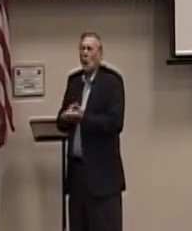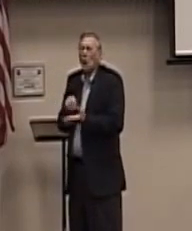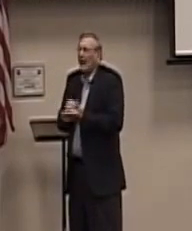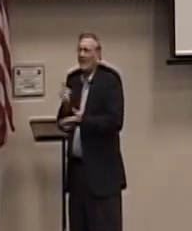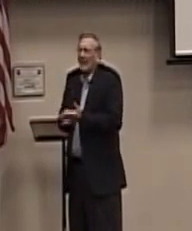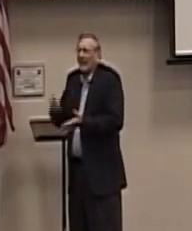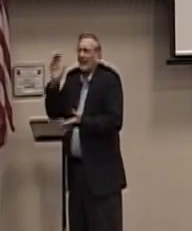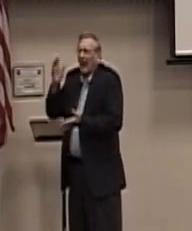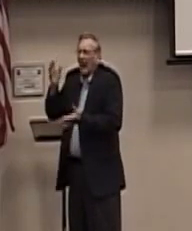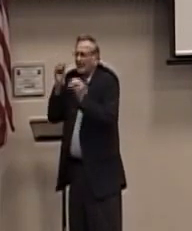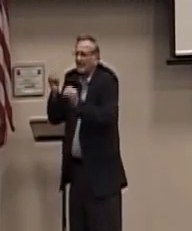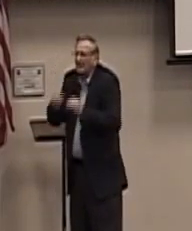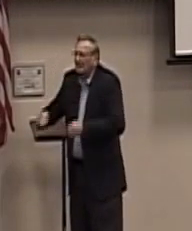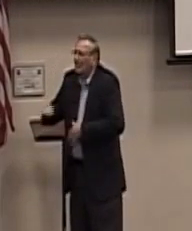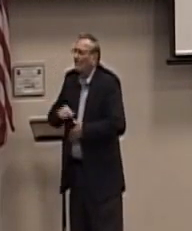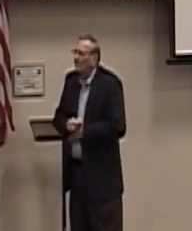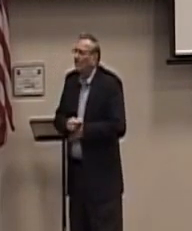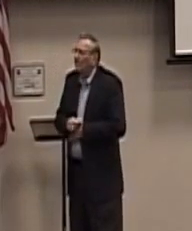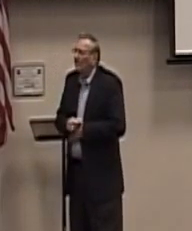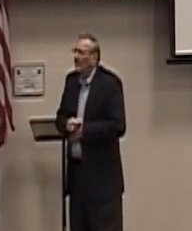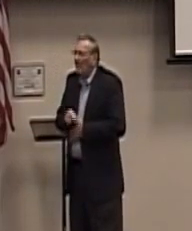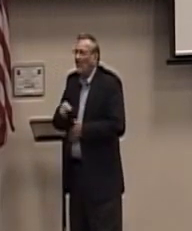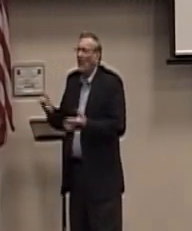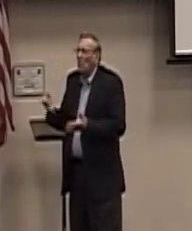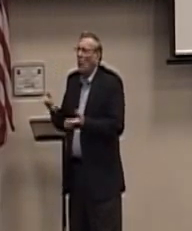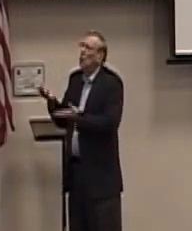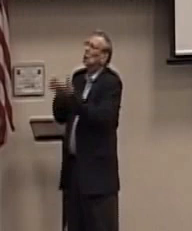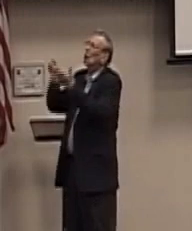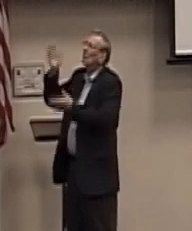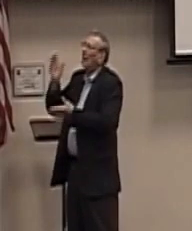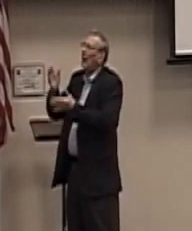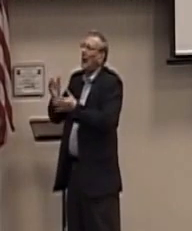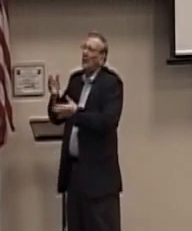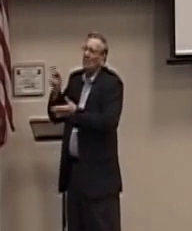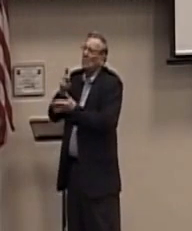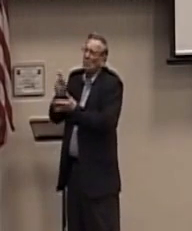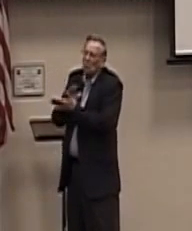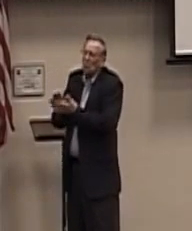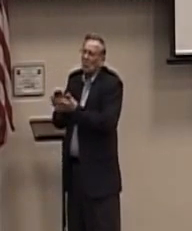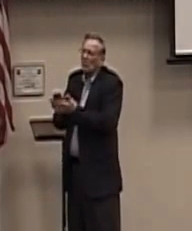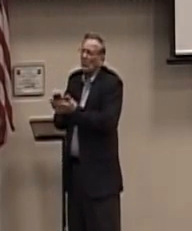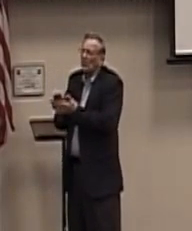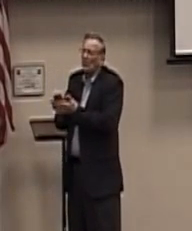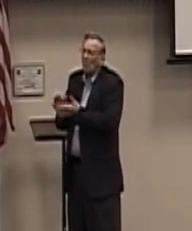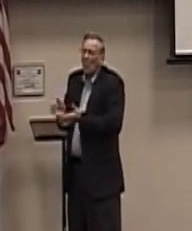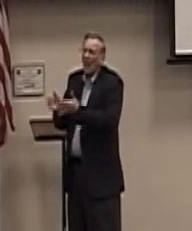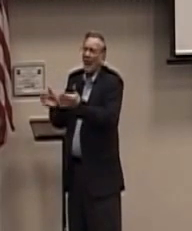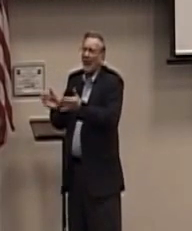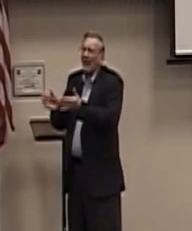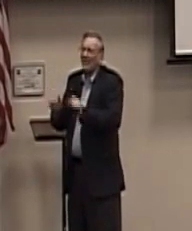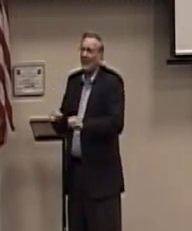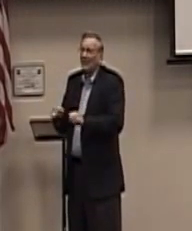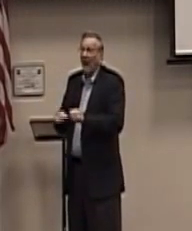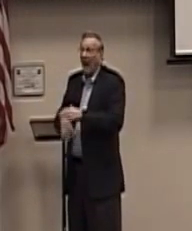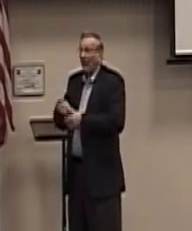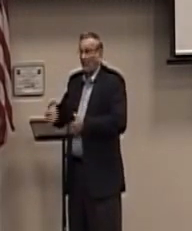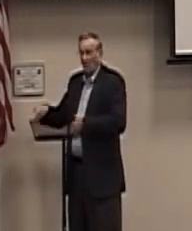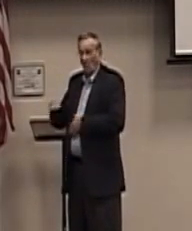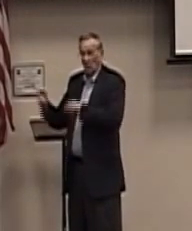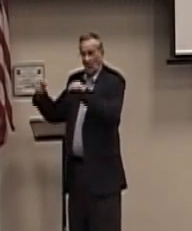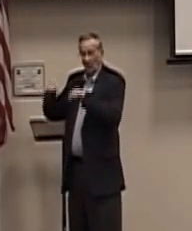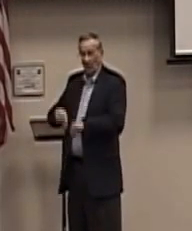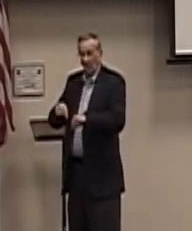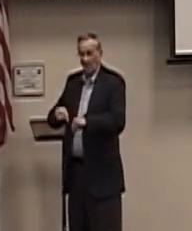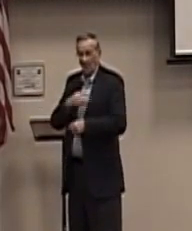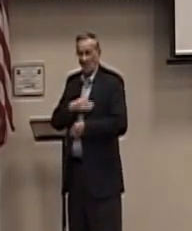everything God has to say because they want to serve Him in the most pure sense possible. And out of them